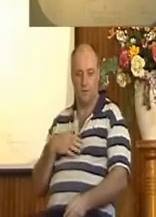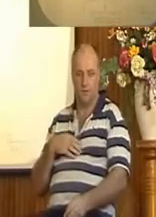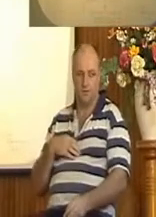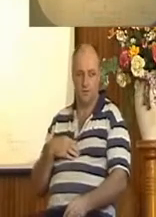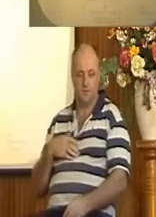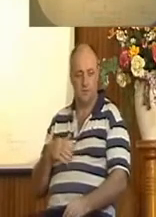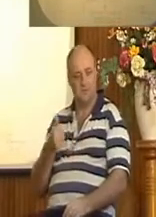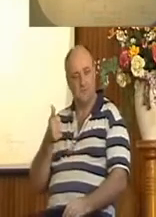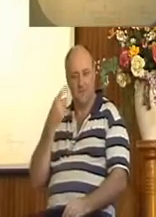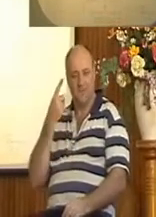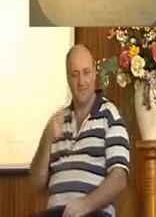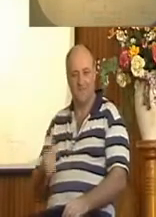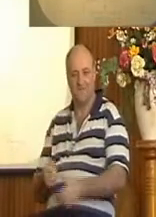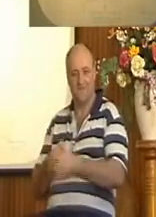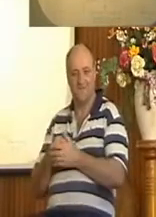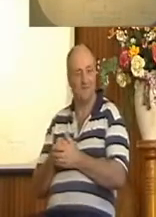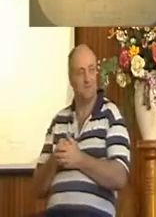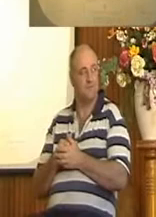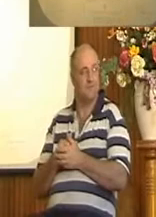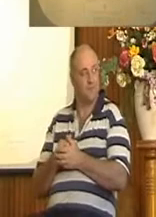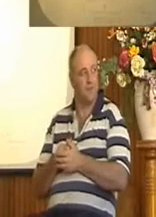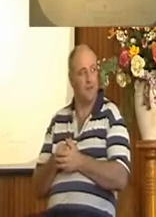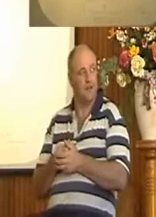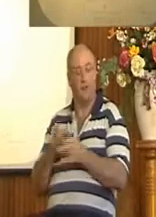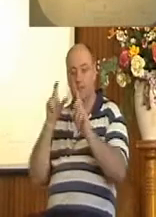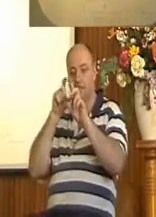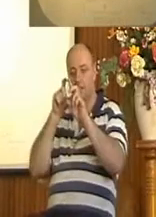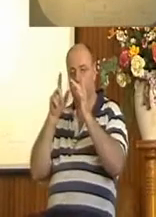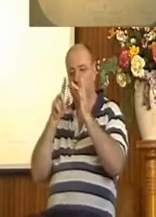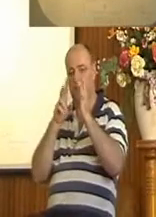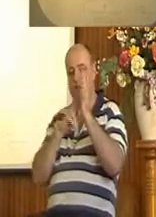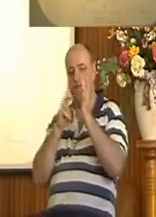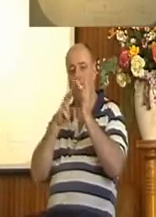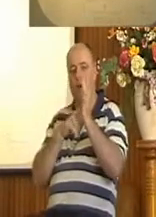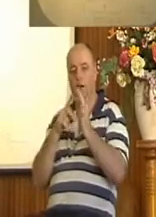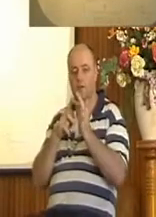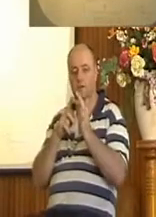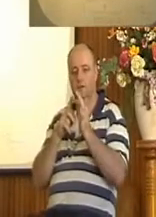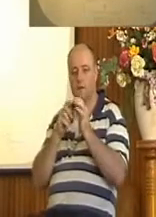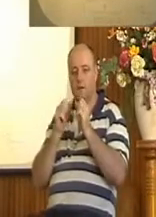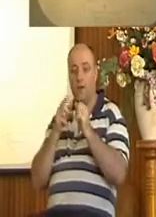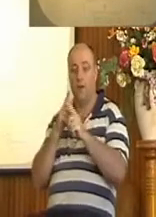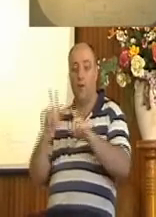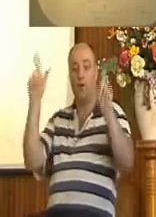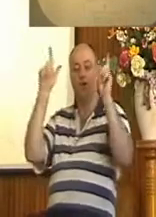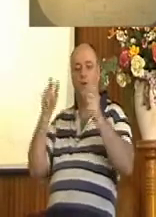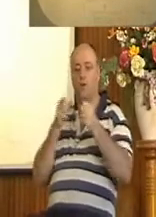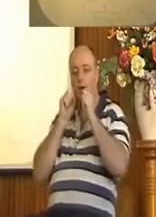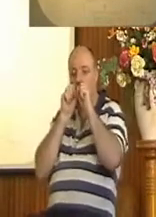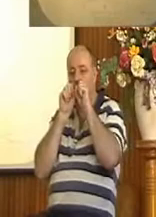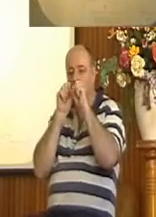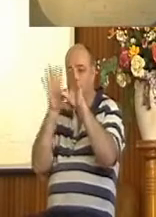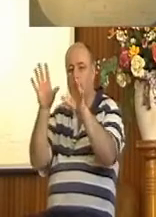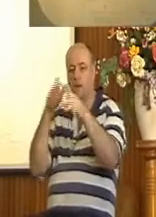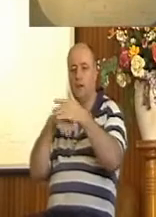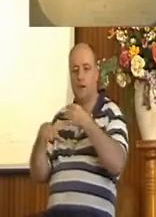words divine input? Our Lord breathed into his nostrils the breath of life and man became a living